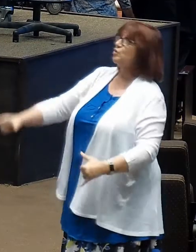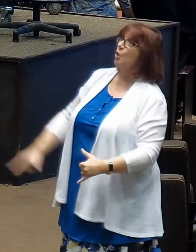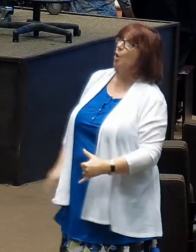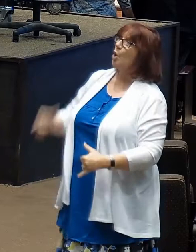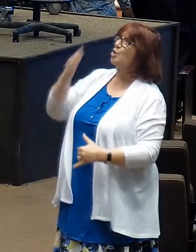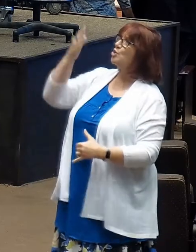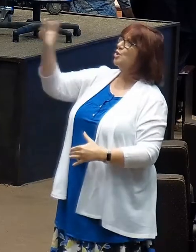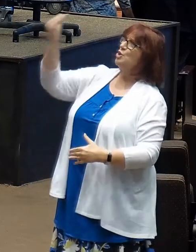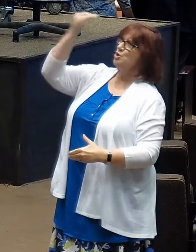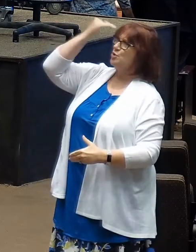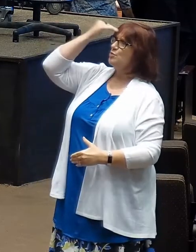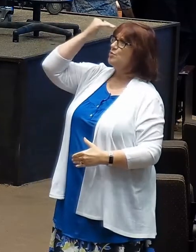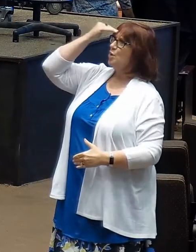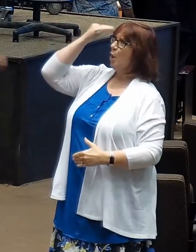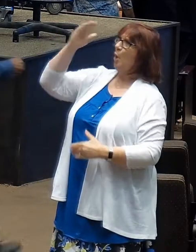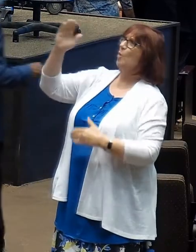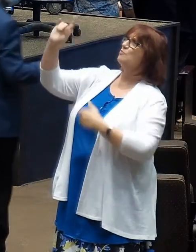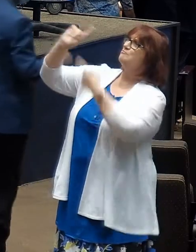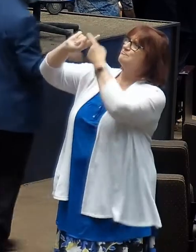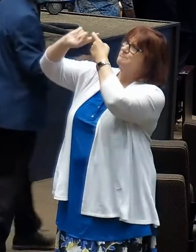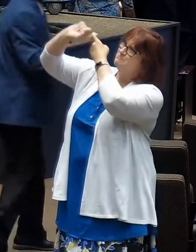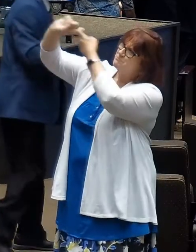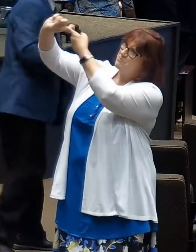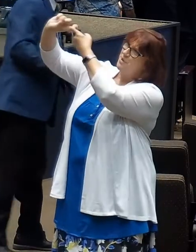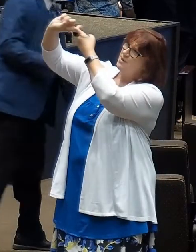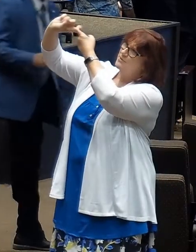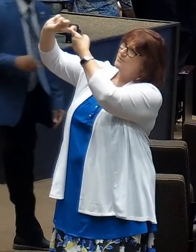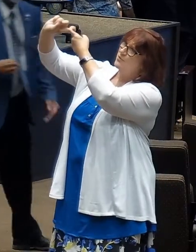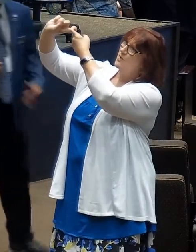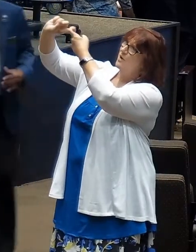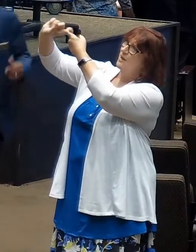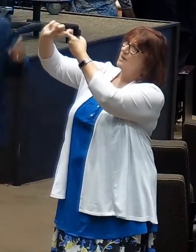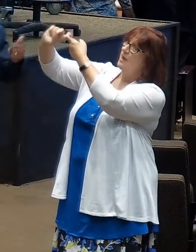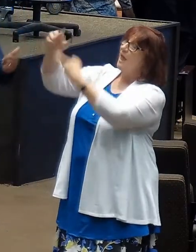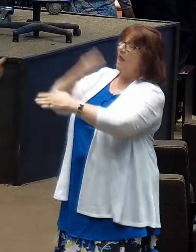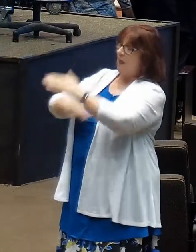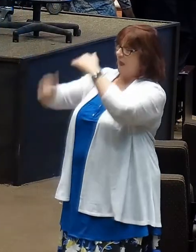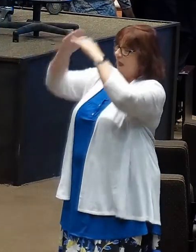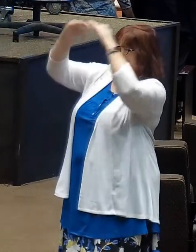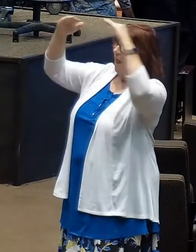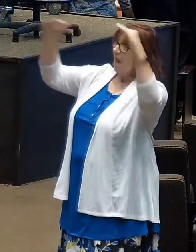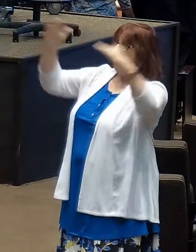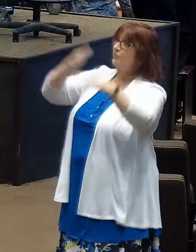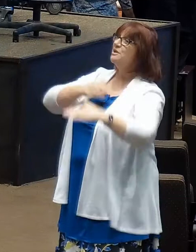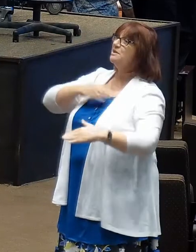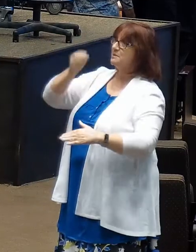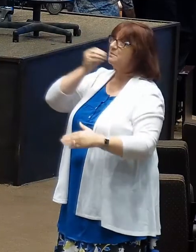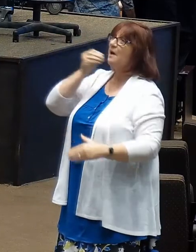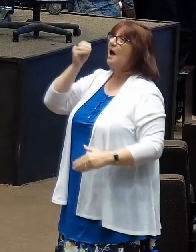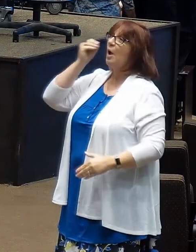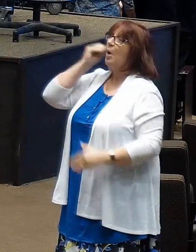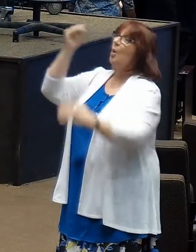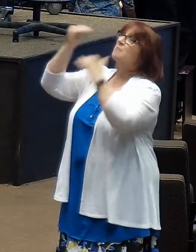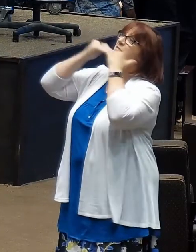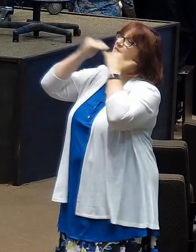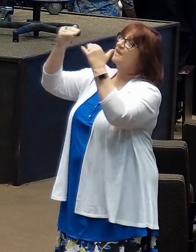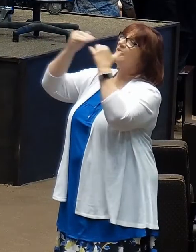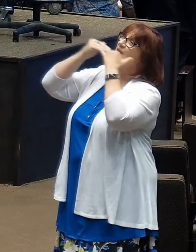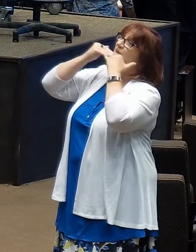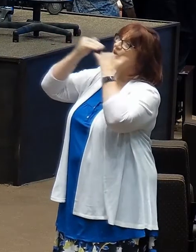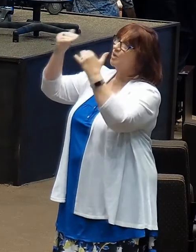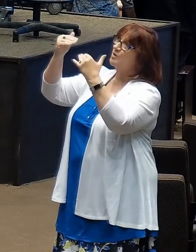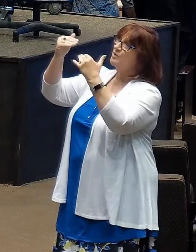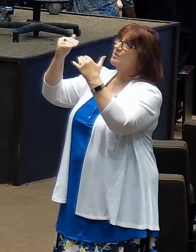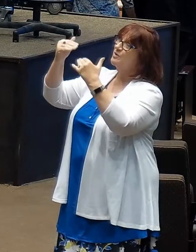have no friend like you. If heaven's not my home, then Lord, what will I do? The